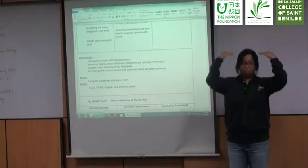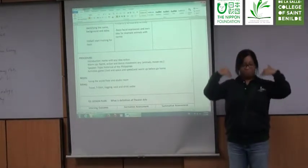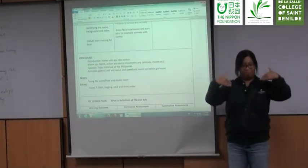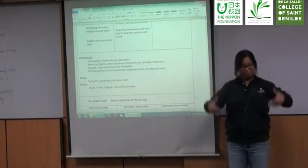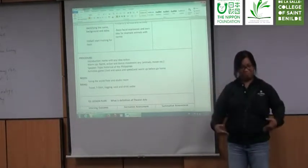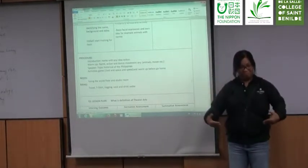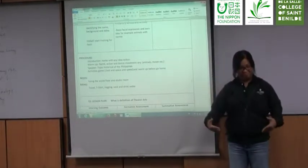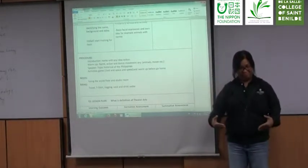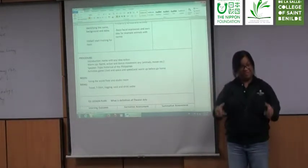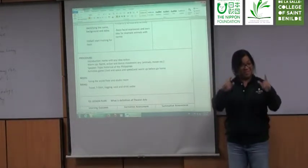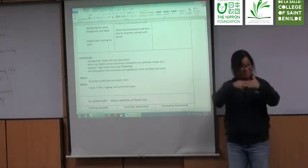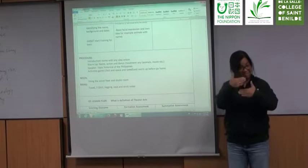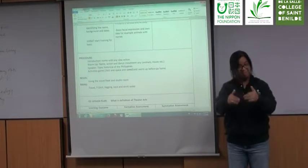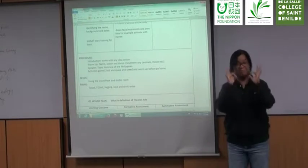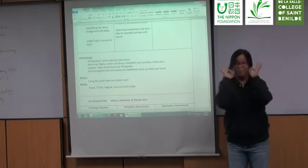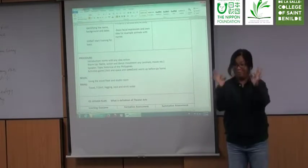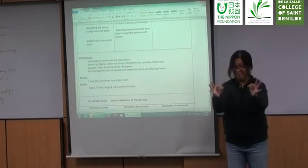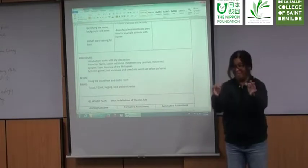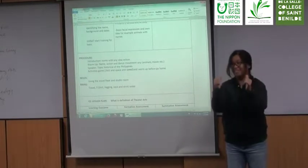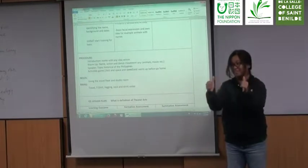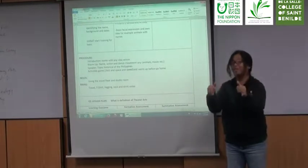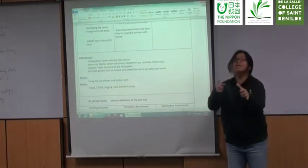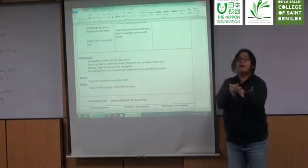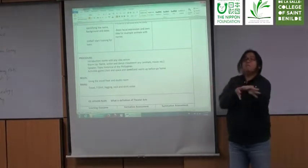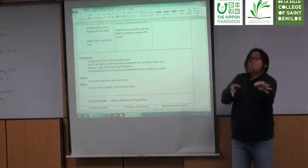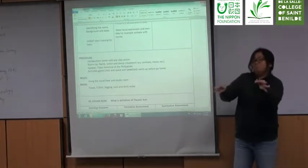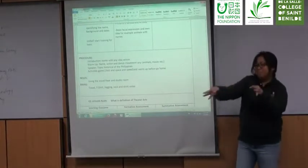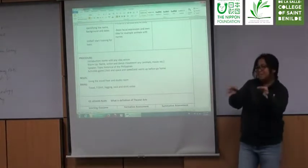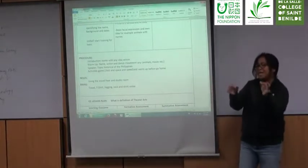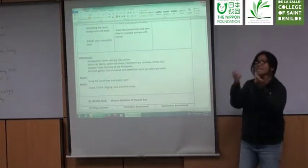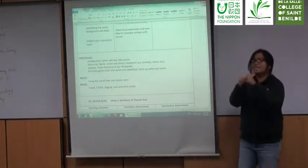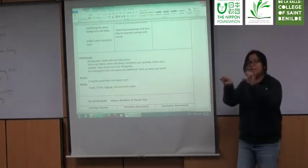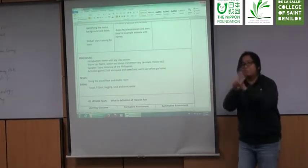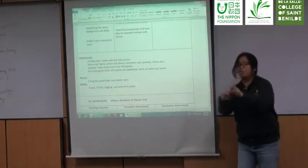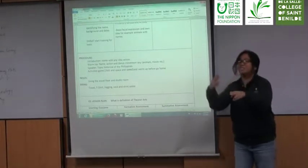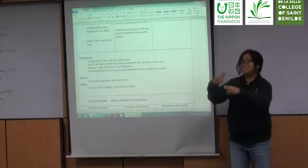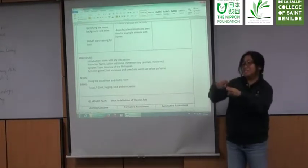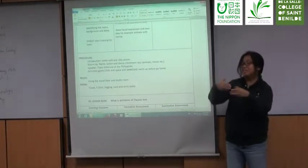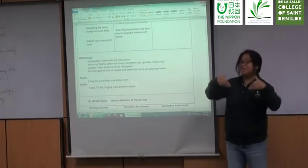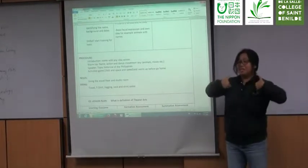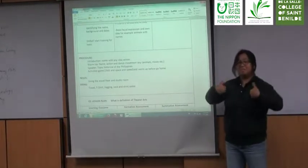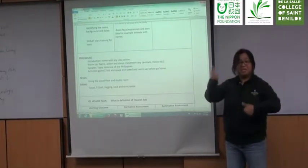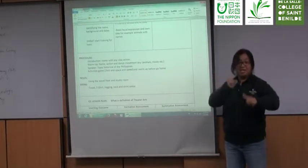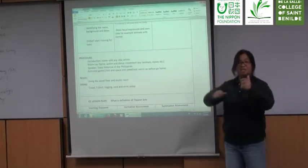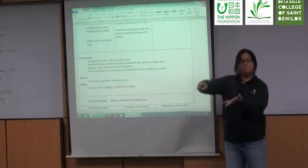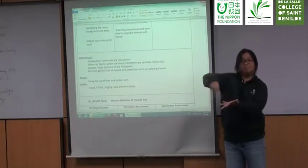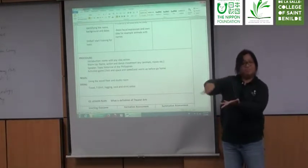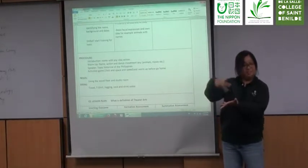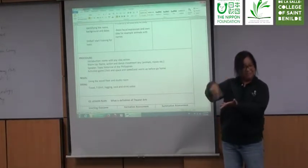Warm-up will include exercises for technical, good expressions,